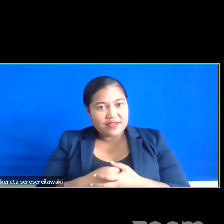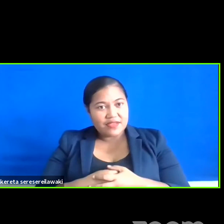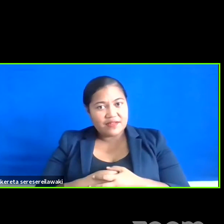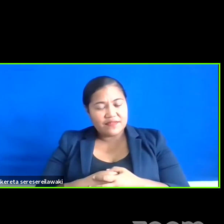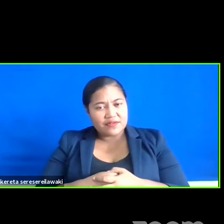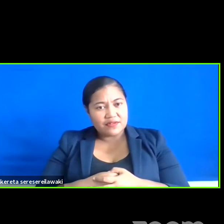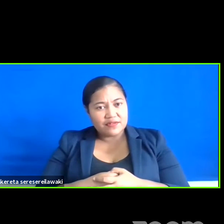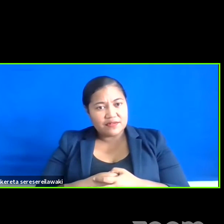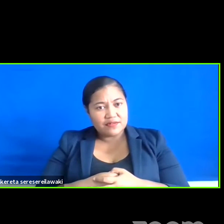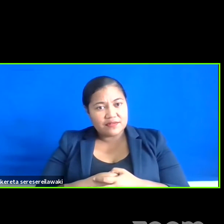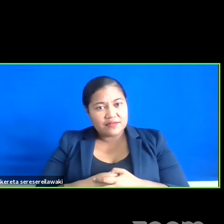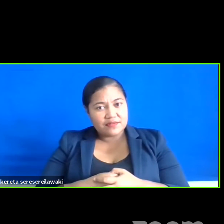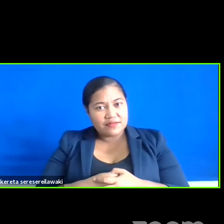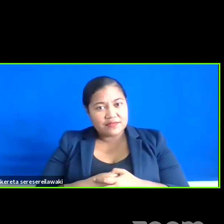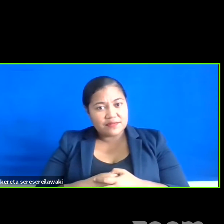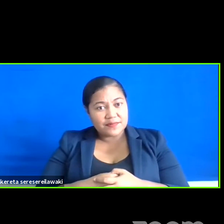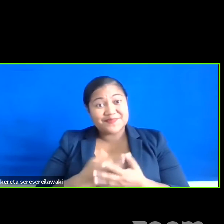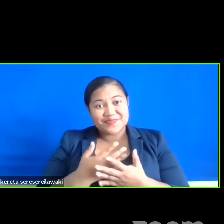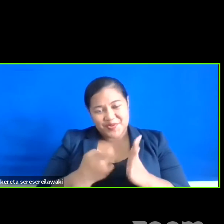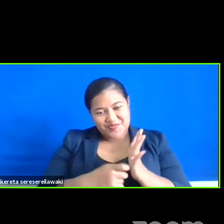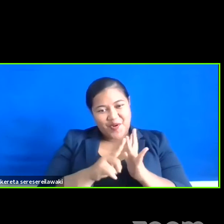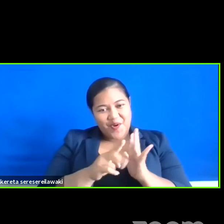Ron Vave, take it away.